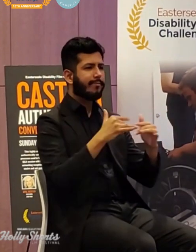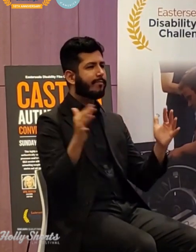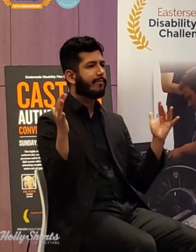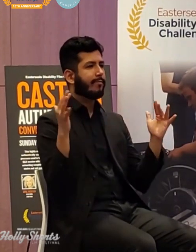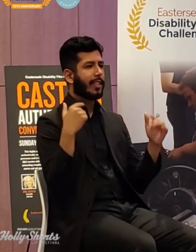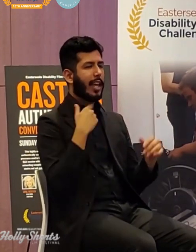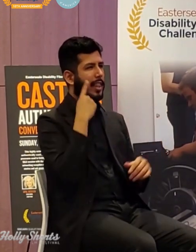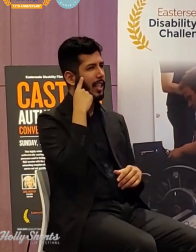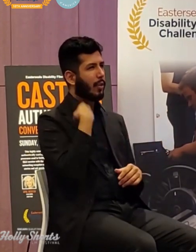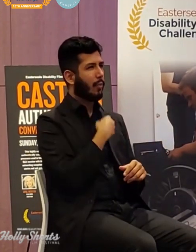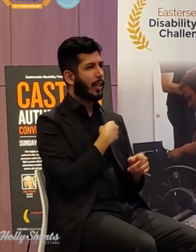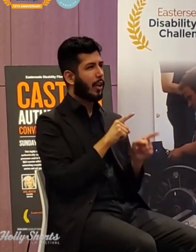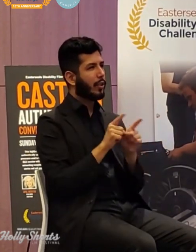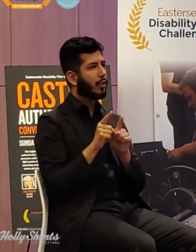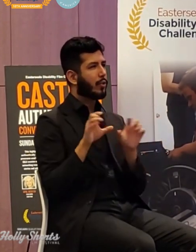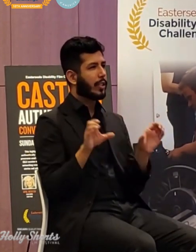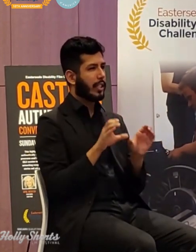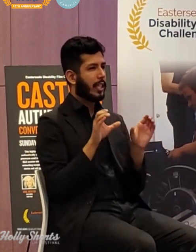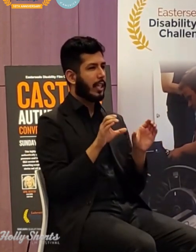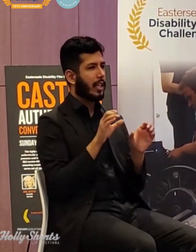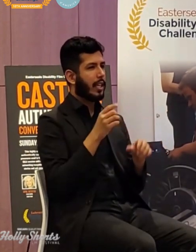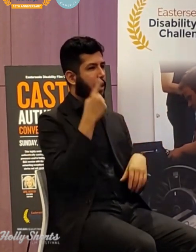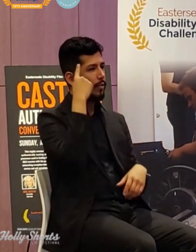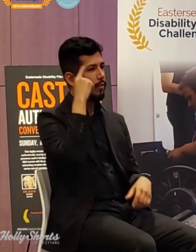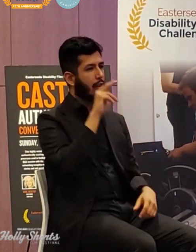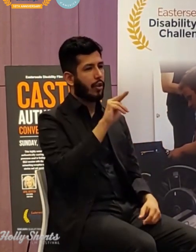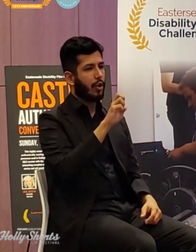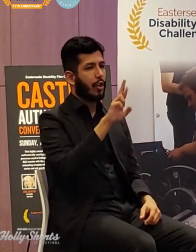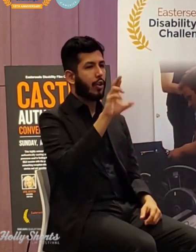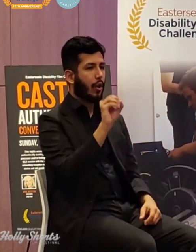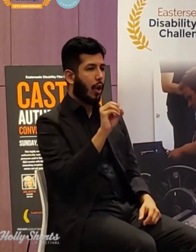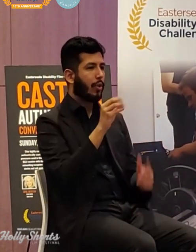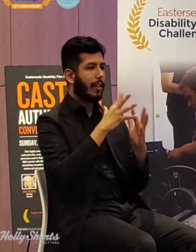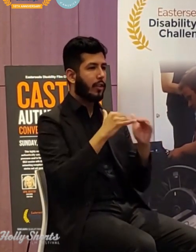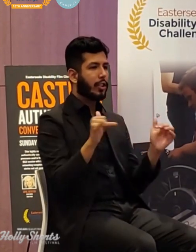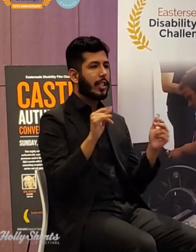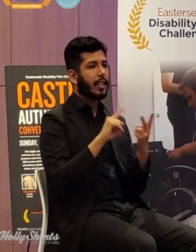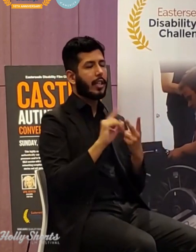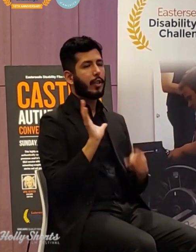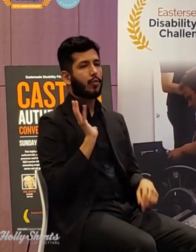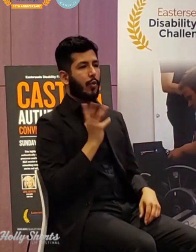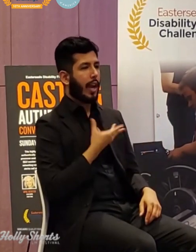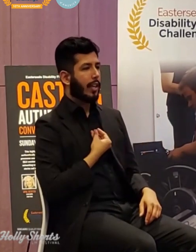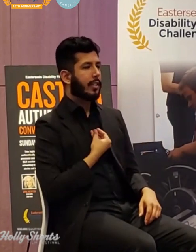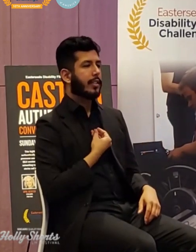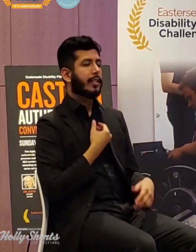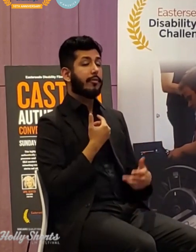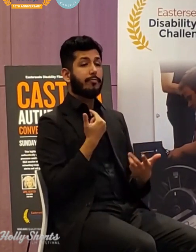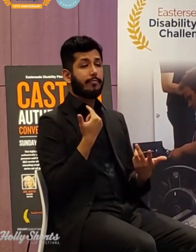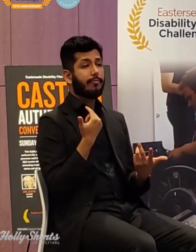I think we even did, we had neurodiversity, we had trans, we had,